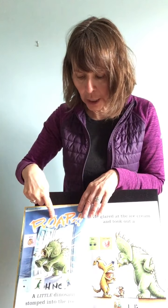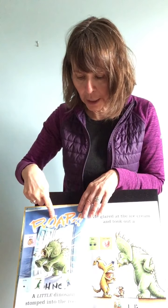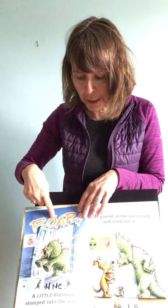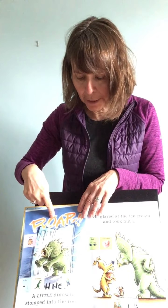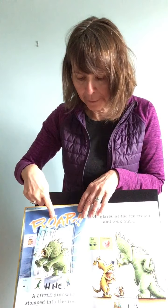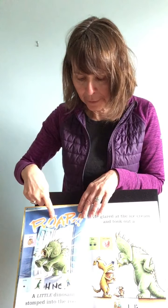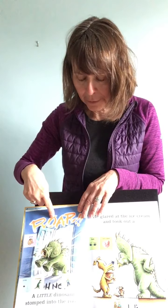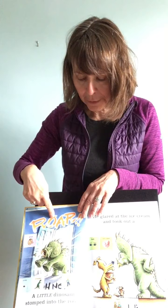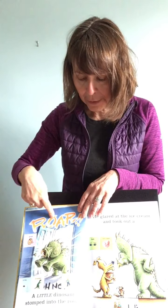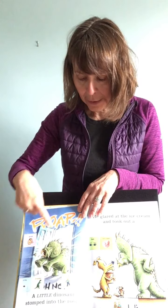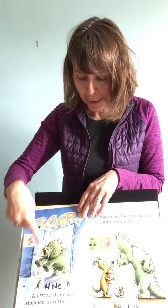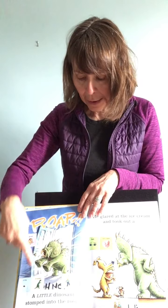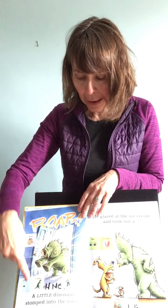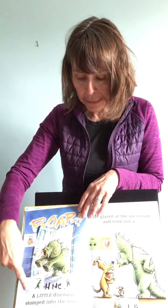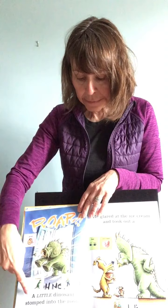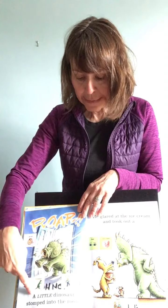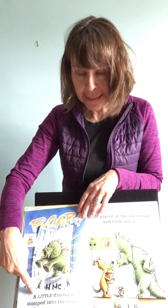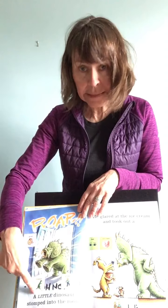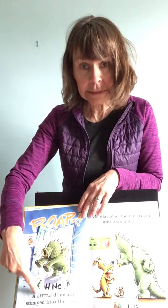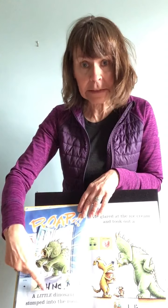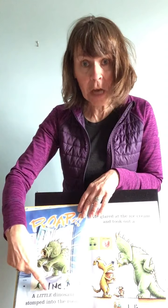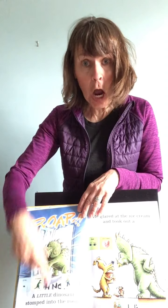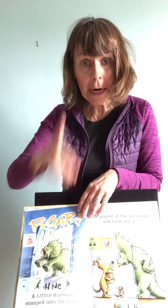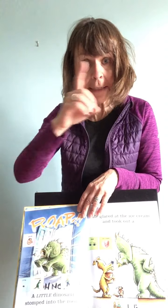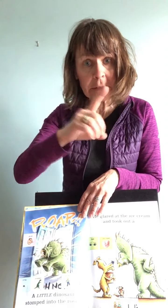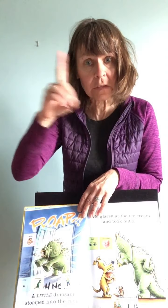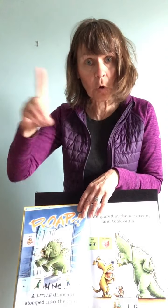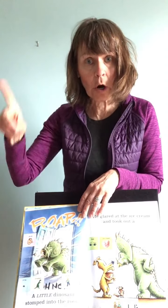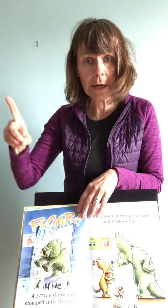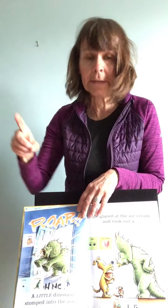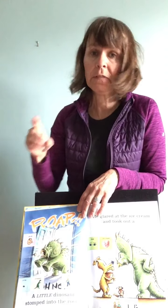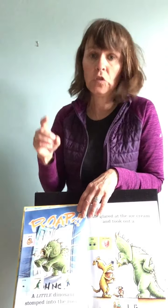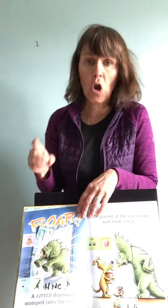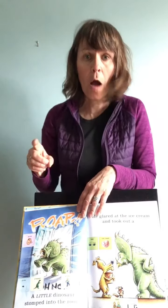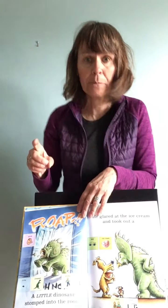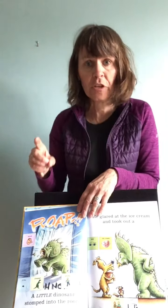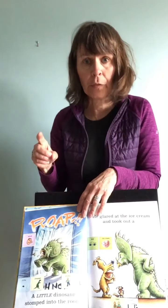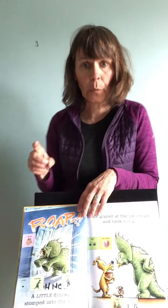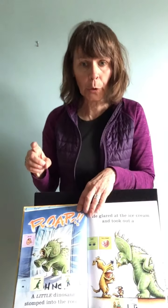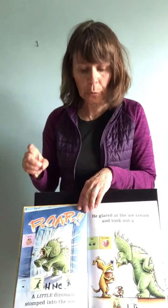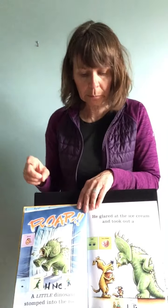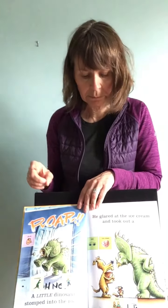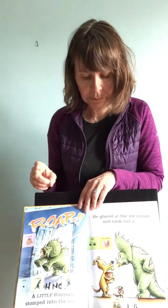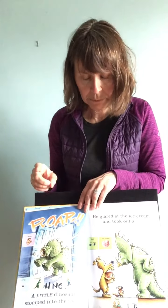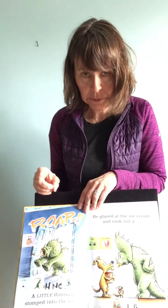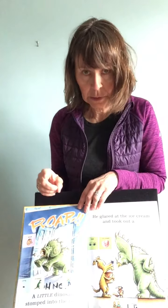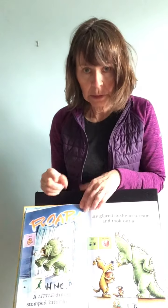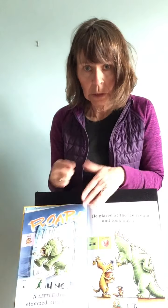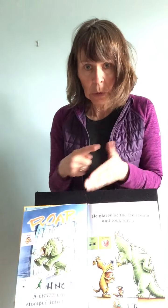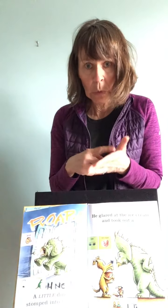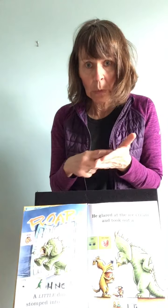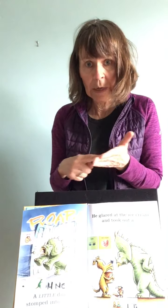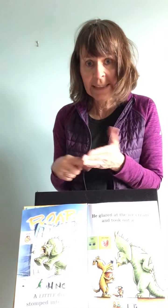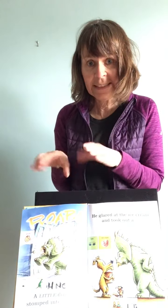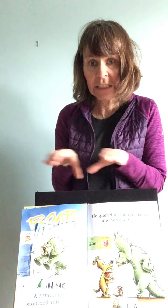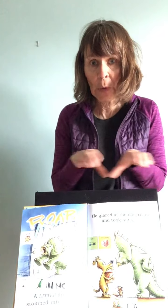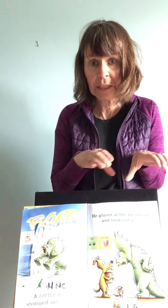Roar. A little dinosaur stomped in the room. What is he going to